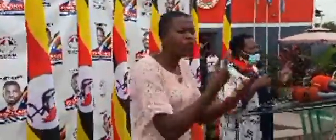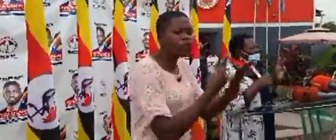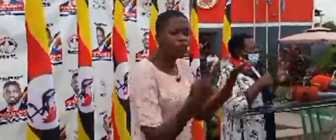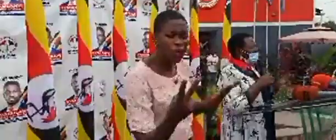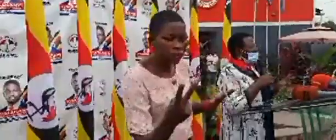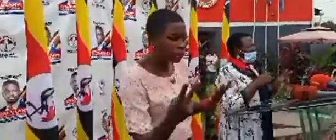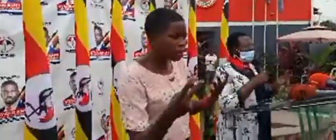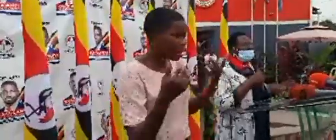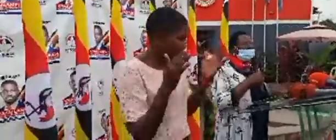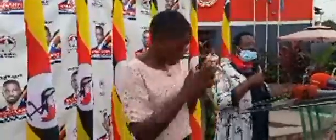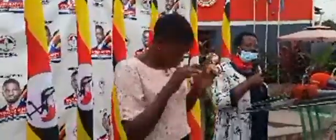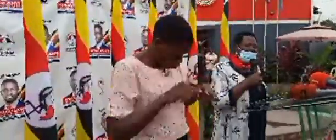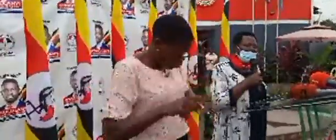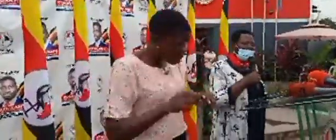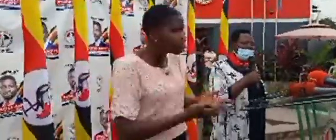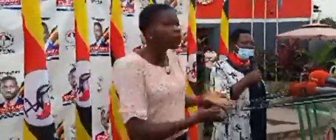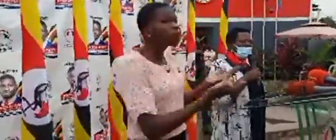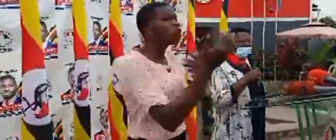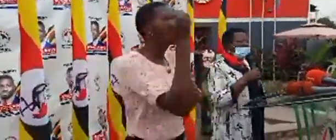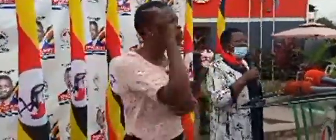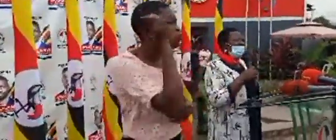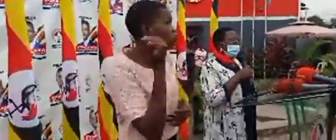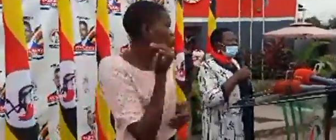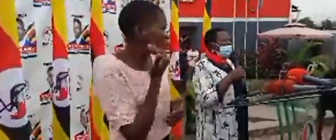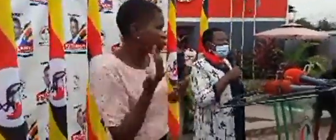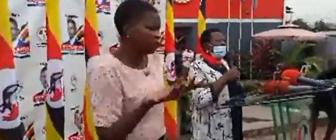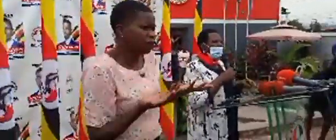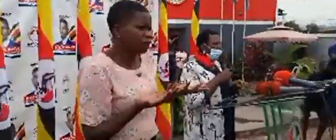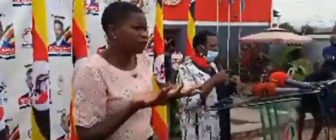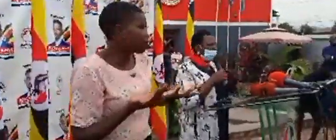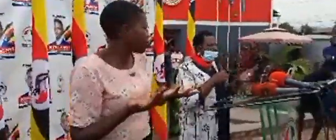and today they are taking him to court.